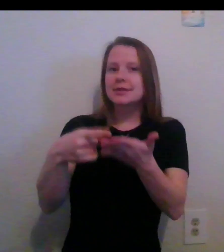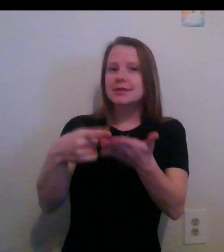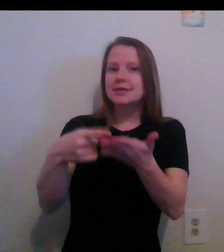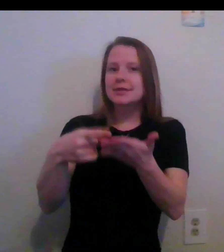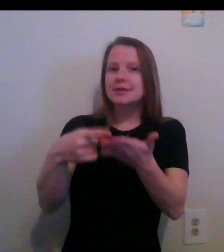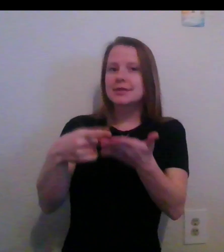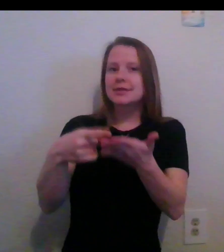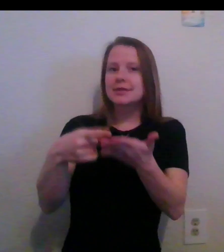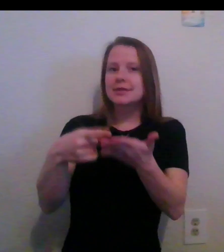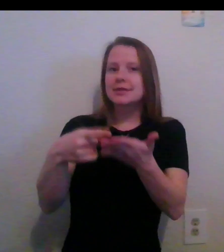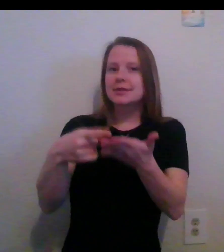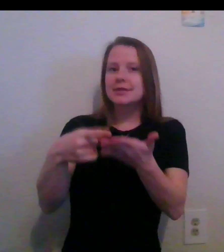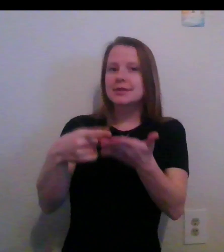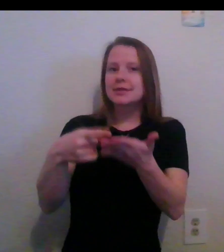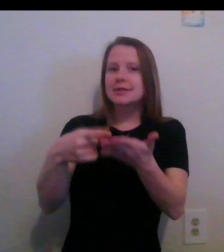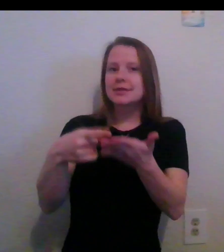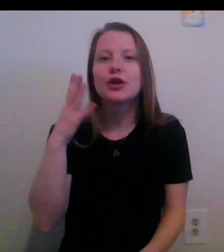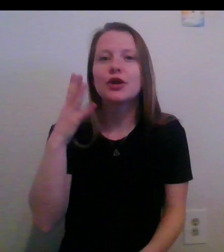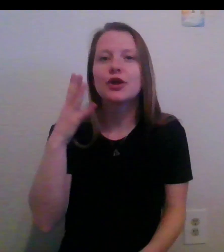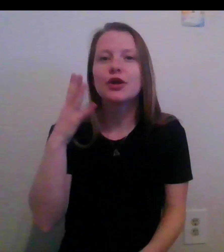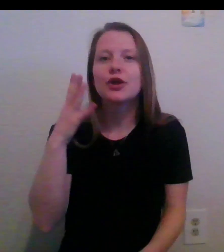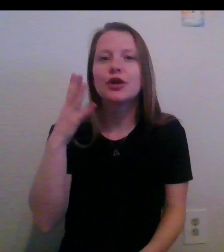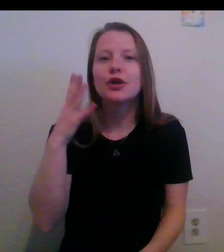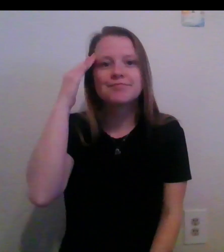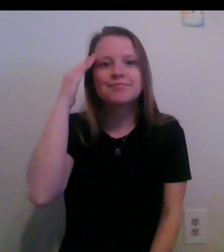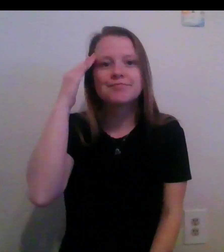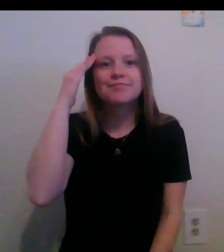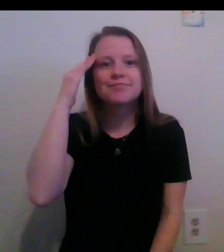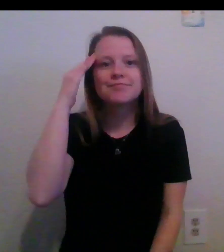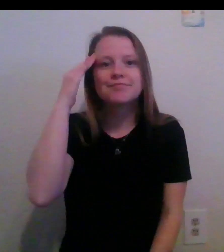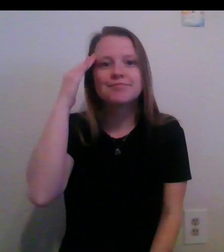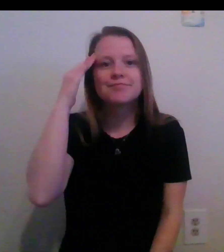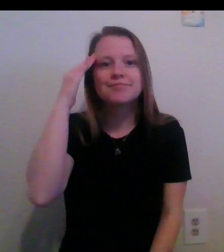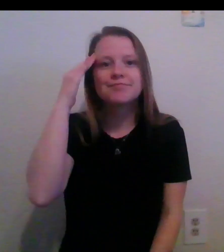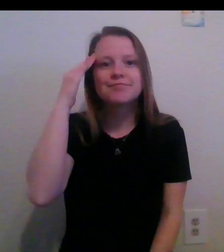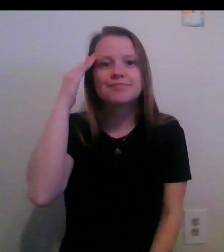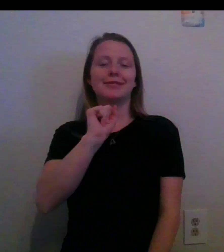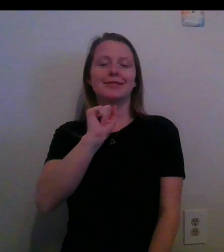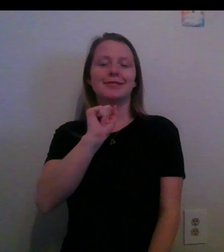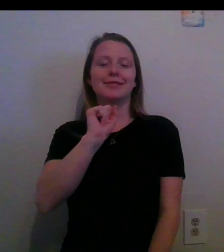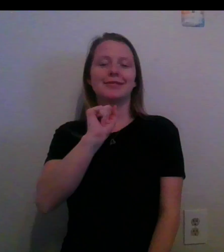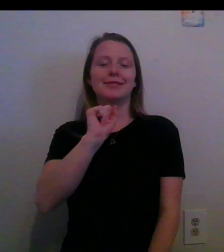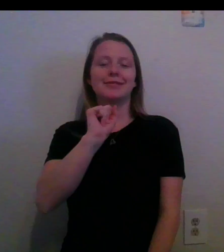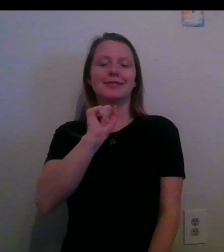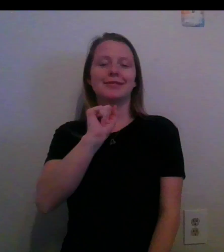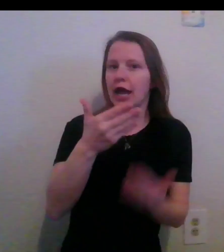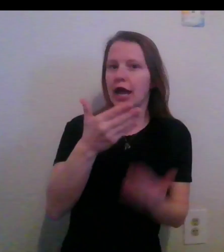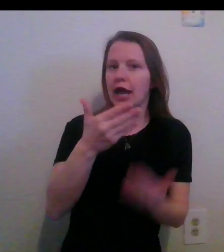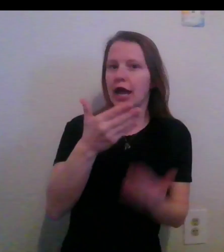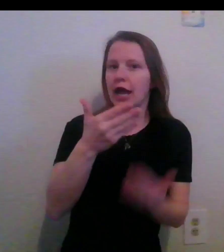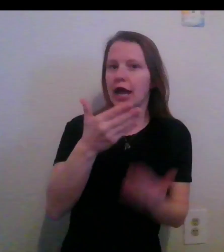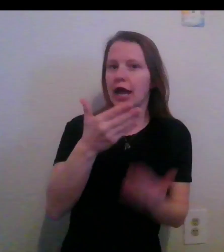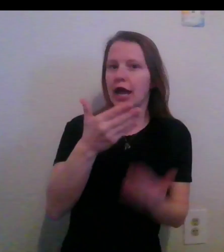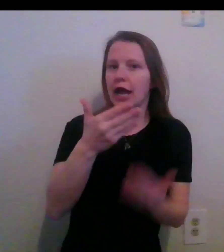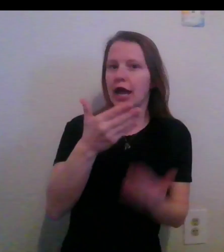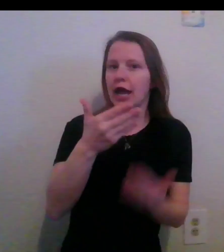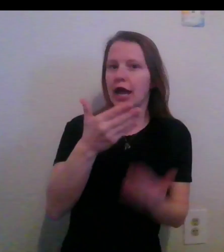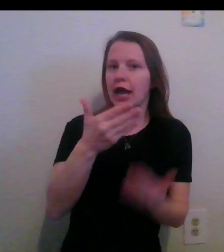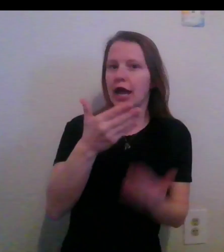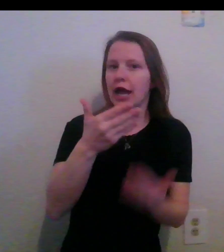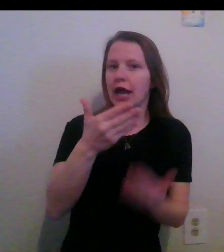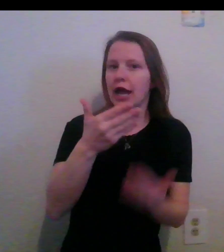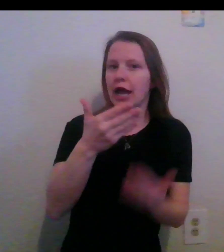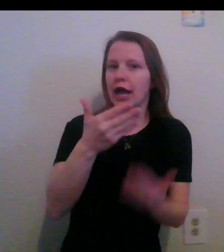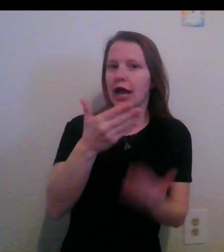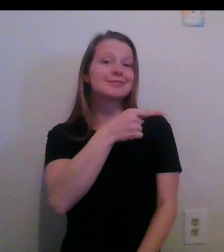Sometime between the ages of 8 and 16, girls notice the development of their breasts. This beginning development is called